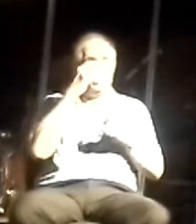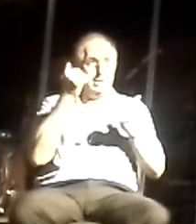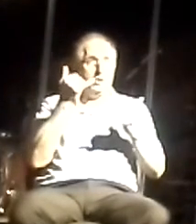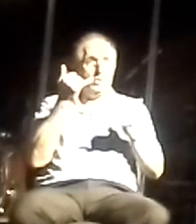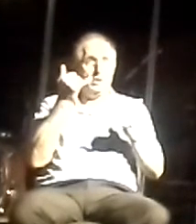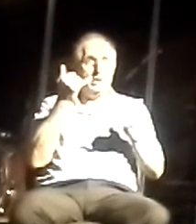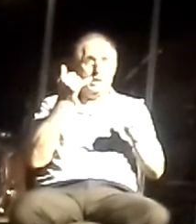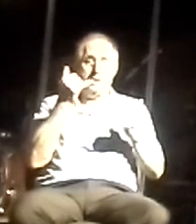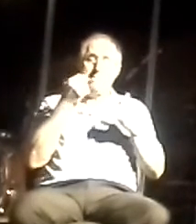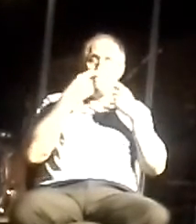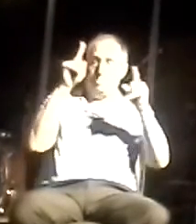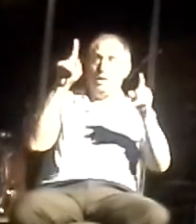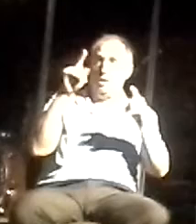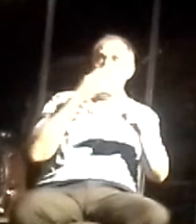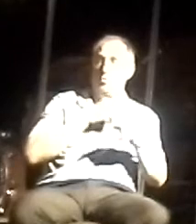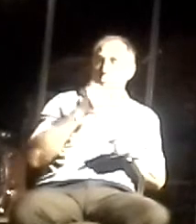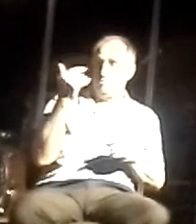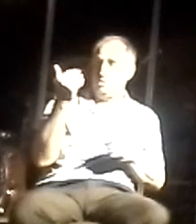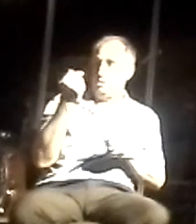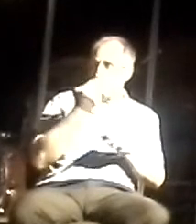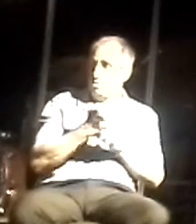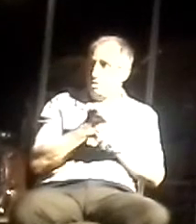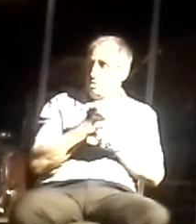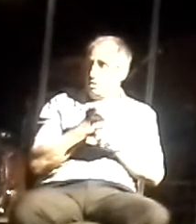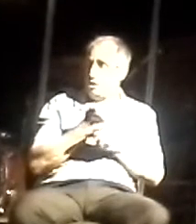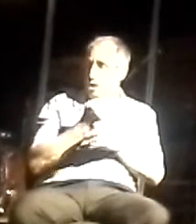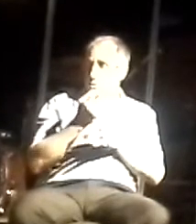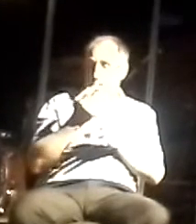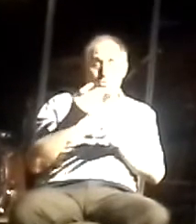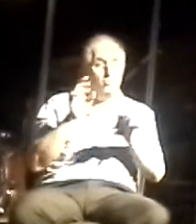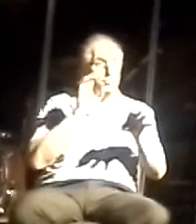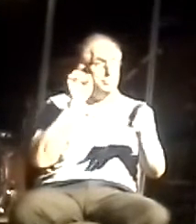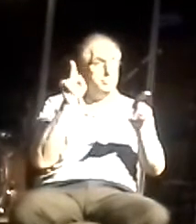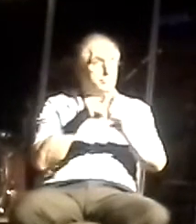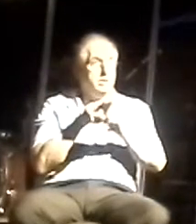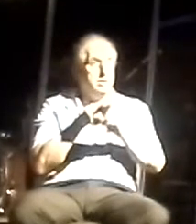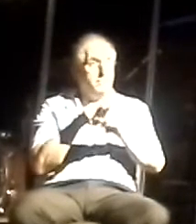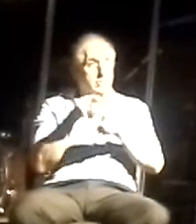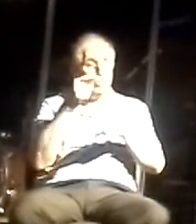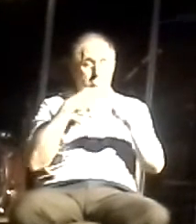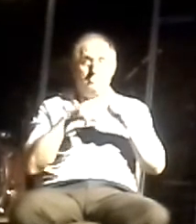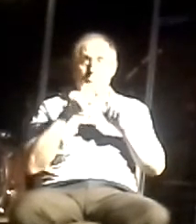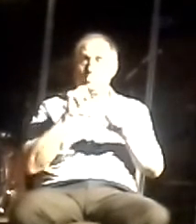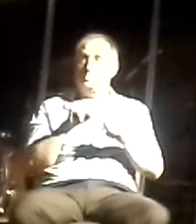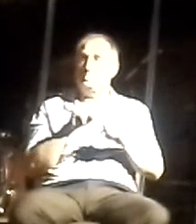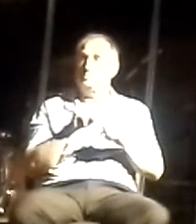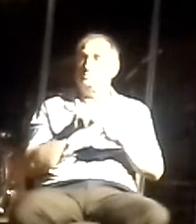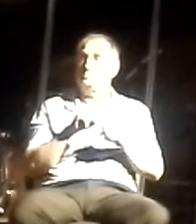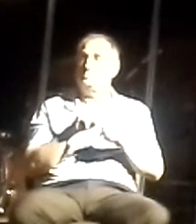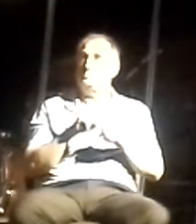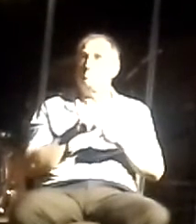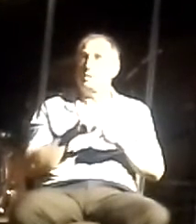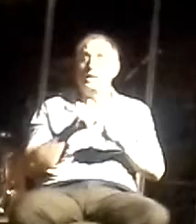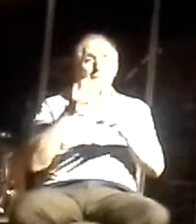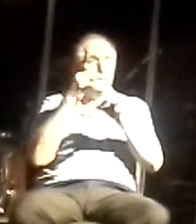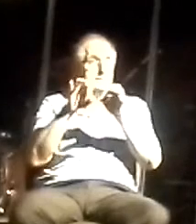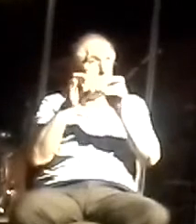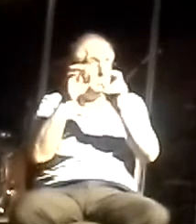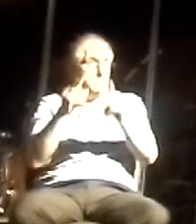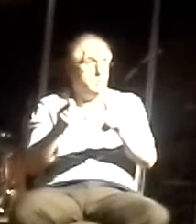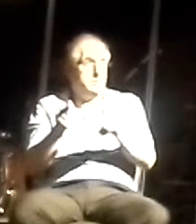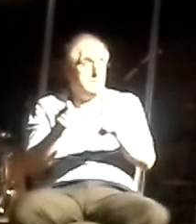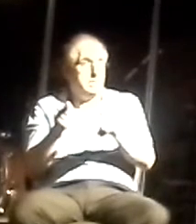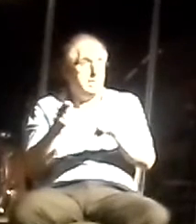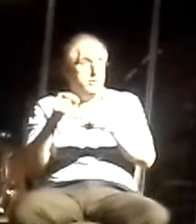could rock 15, right? How many of you could just rock 15 if you could go back, okay? See, the simple person